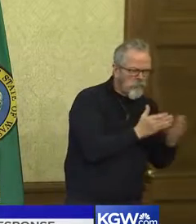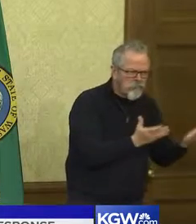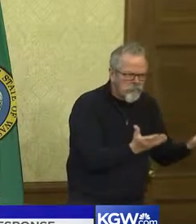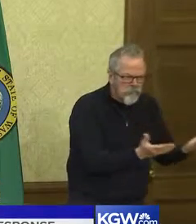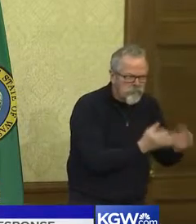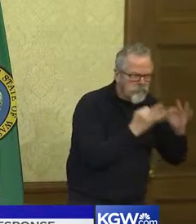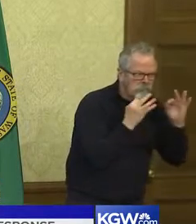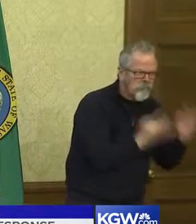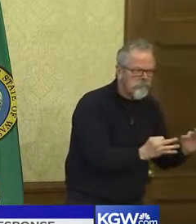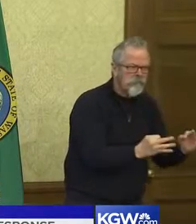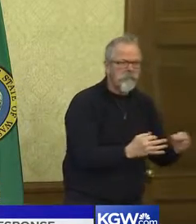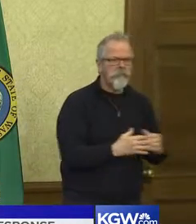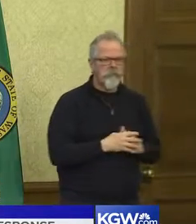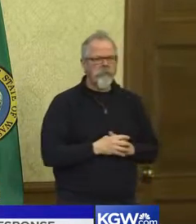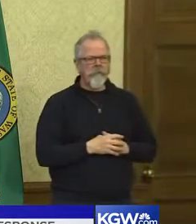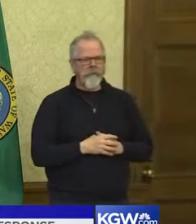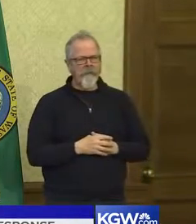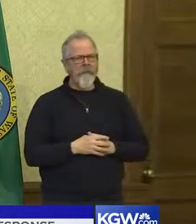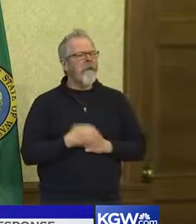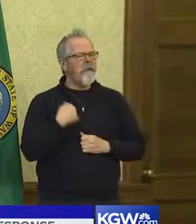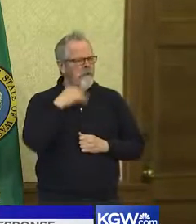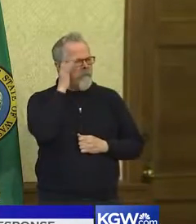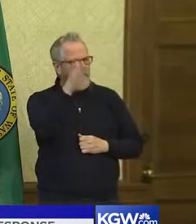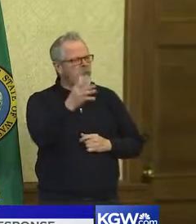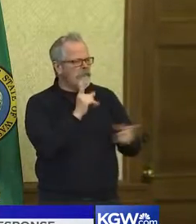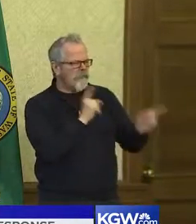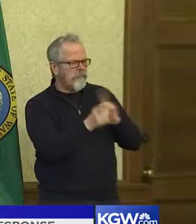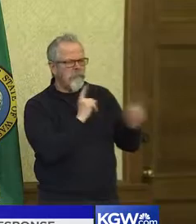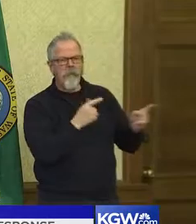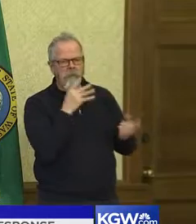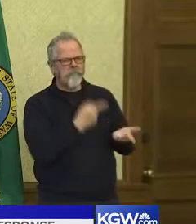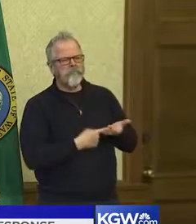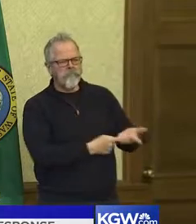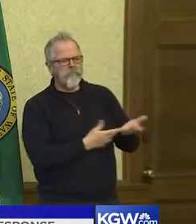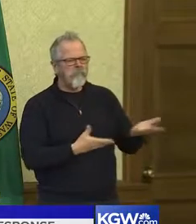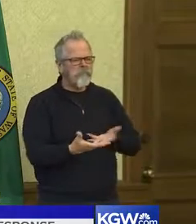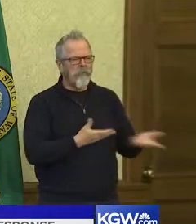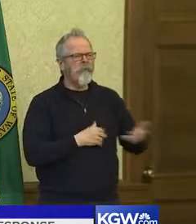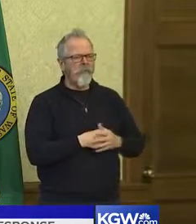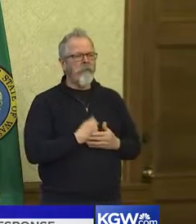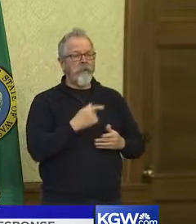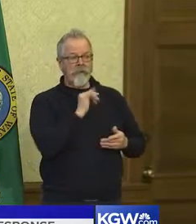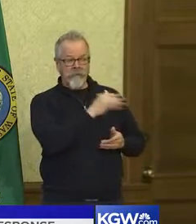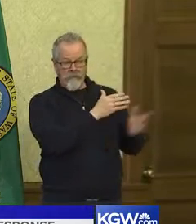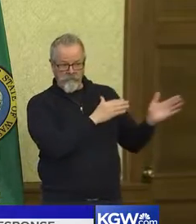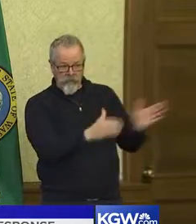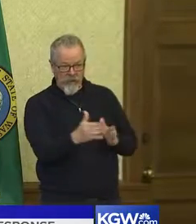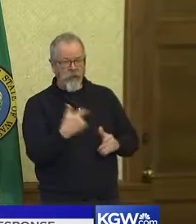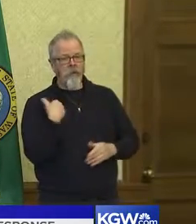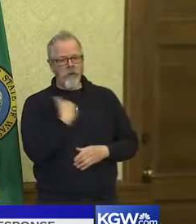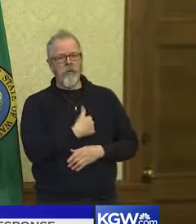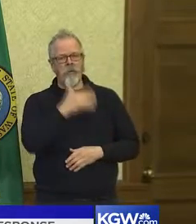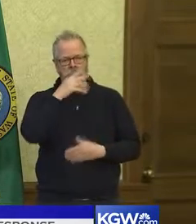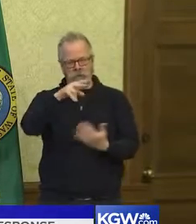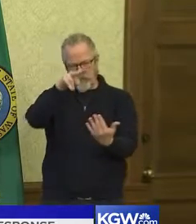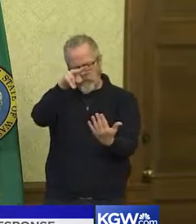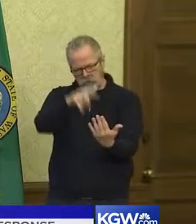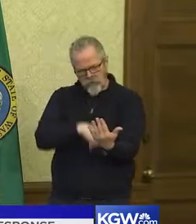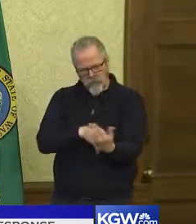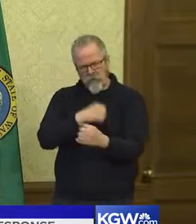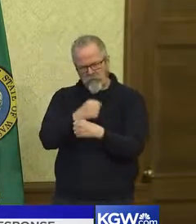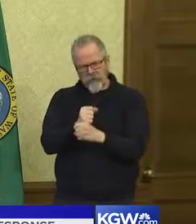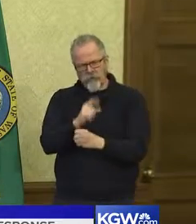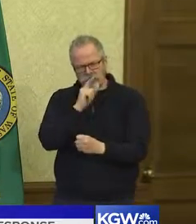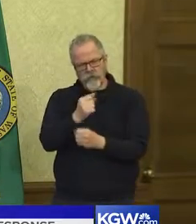talking to Mr. Deal. Our departments will look at their plans to guarantee safety of our employees, and hopefully they're going to